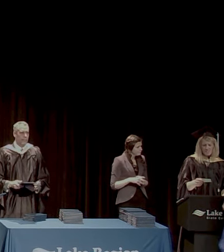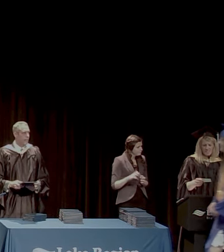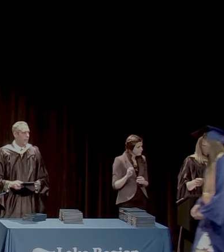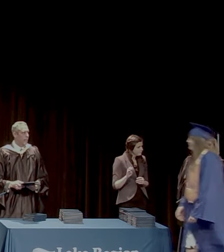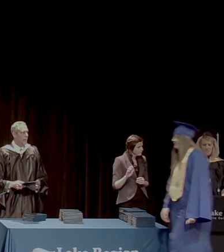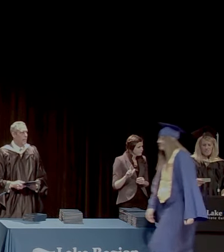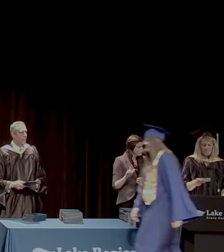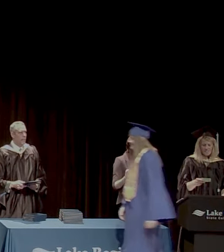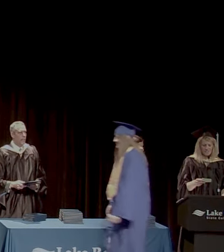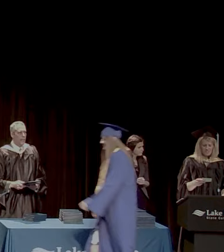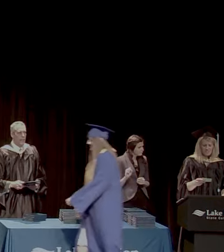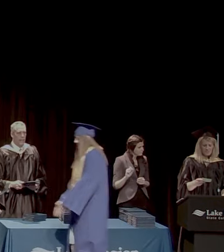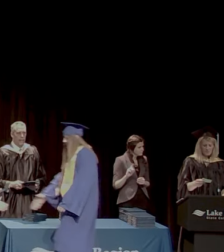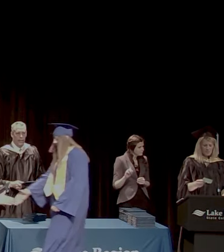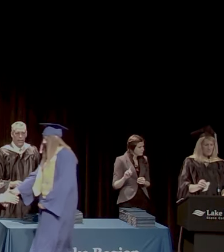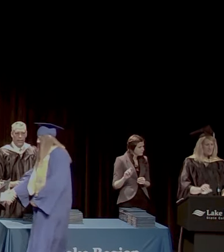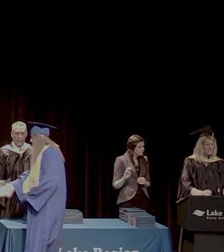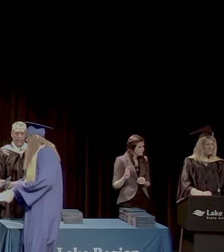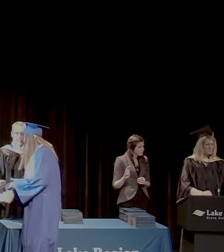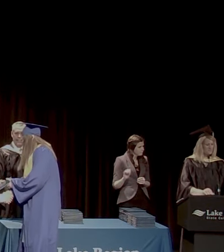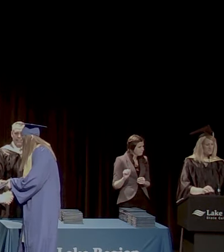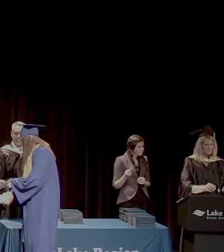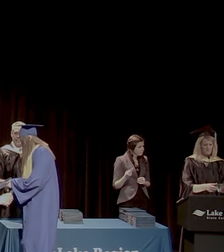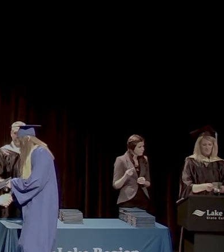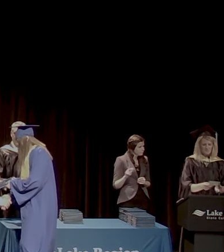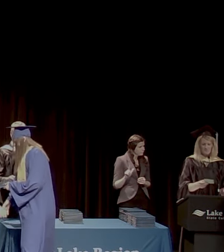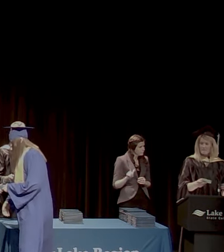Elizabeth Lucy, Associate in Arts, Liberal Arts.